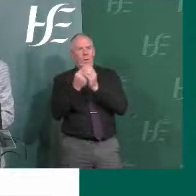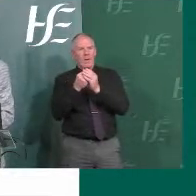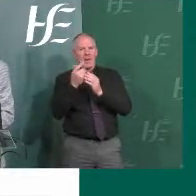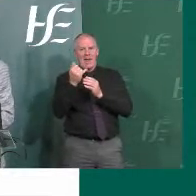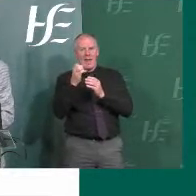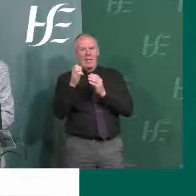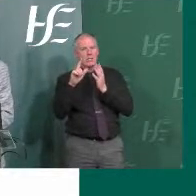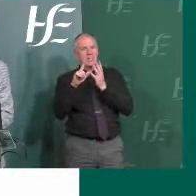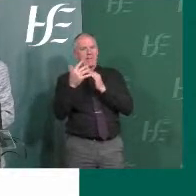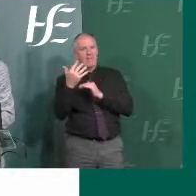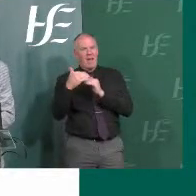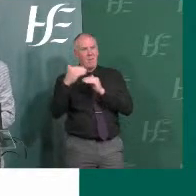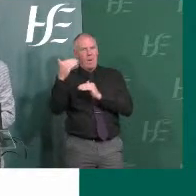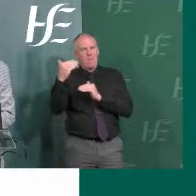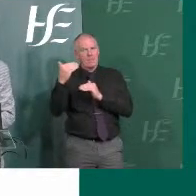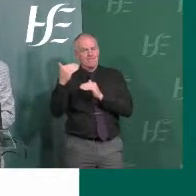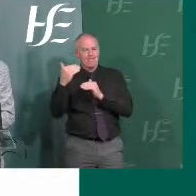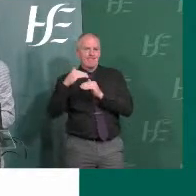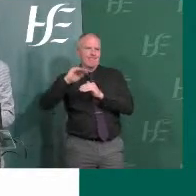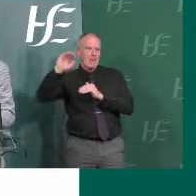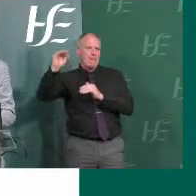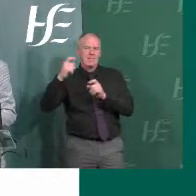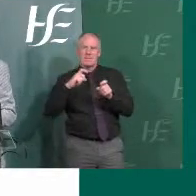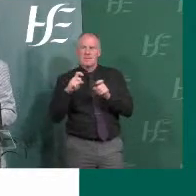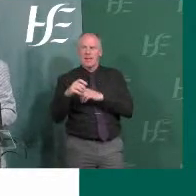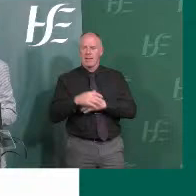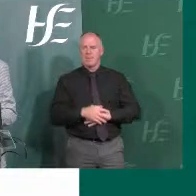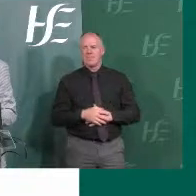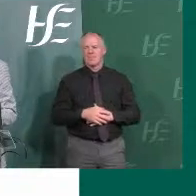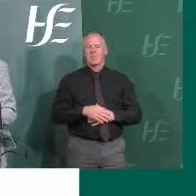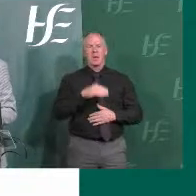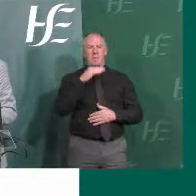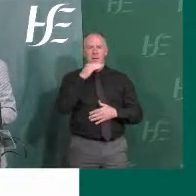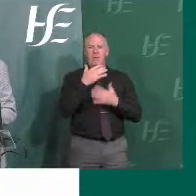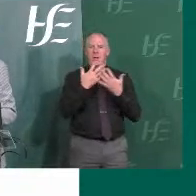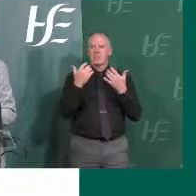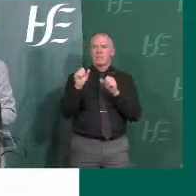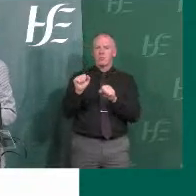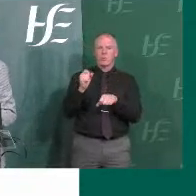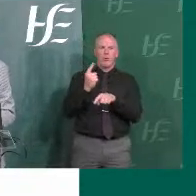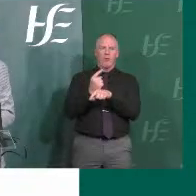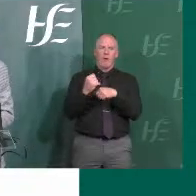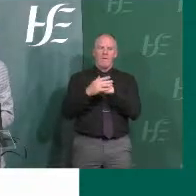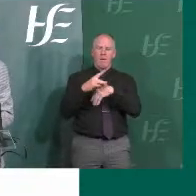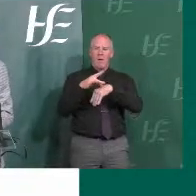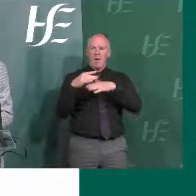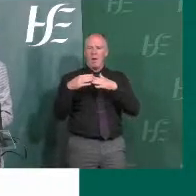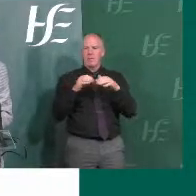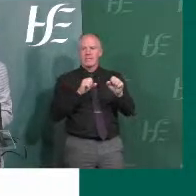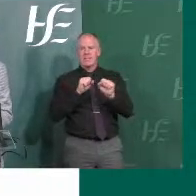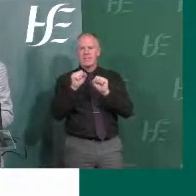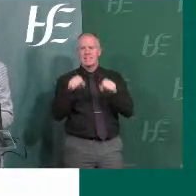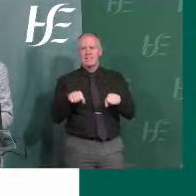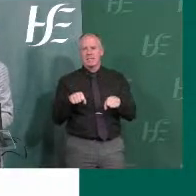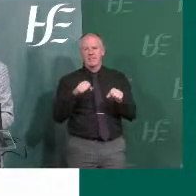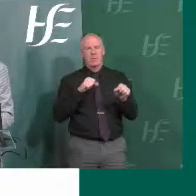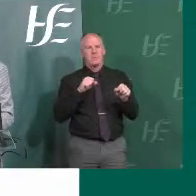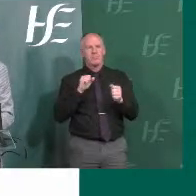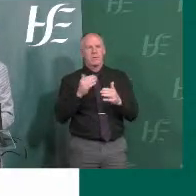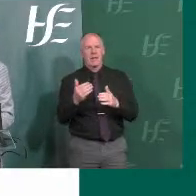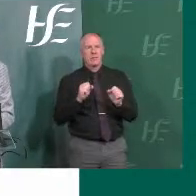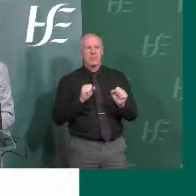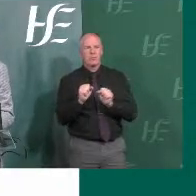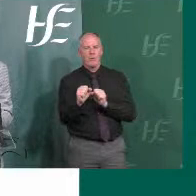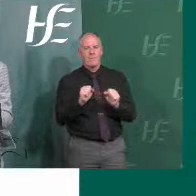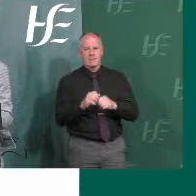And admissions likewise. And that puts a lot of pressure on the hospital systems in terms of service response, and clearly it's meeting a